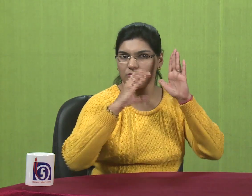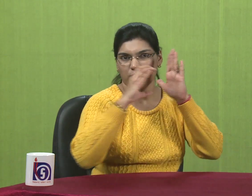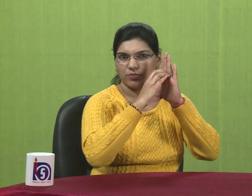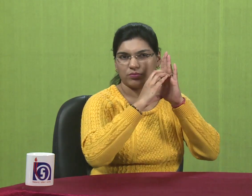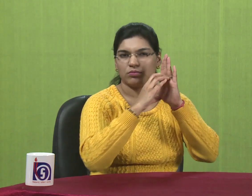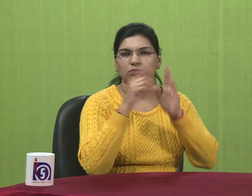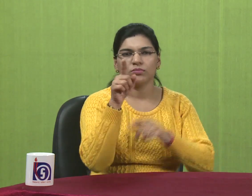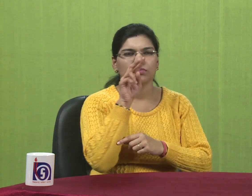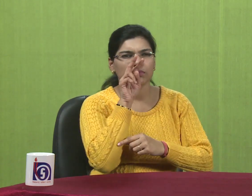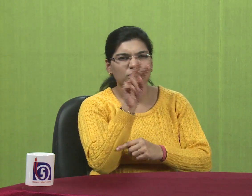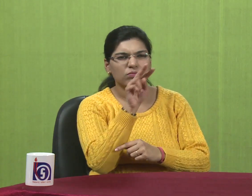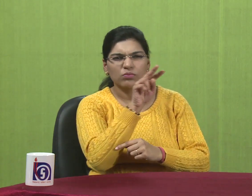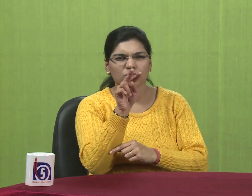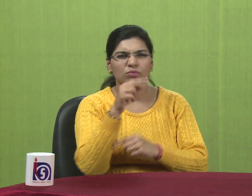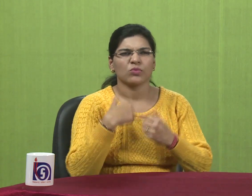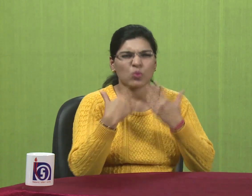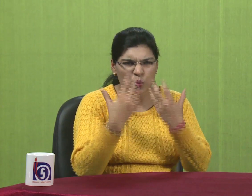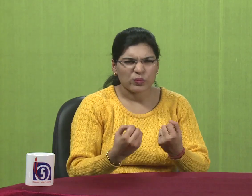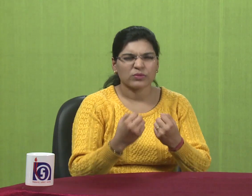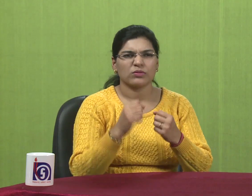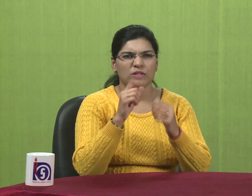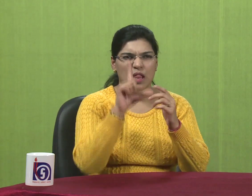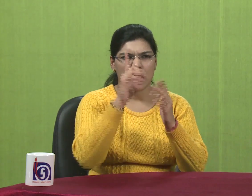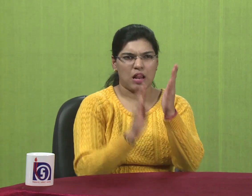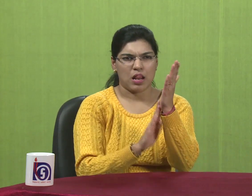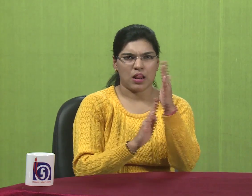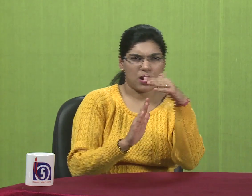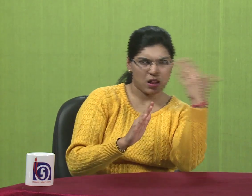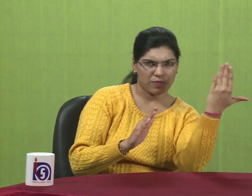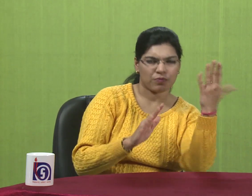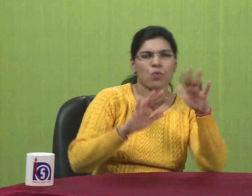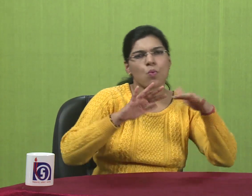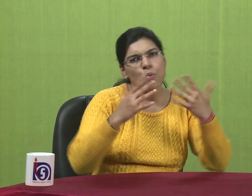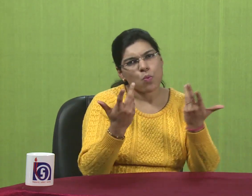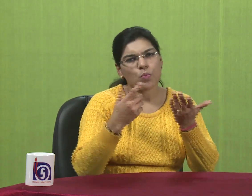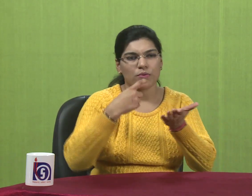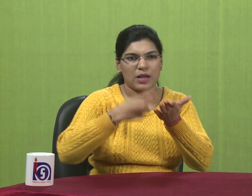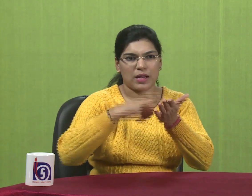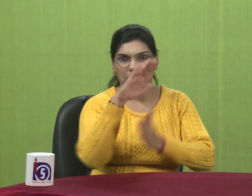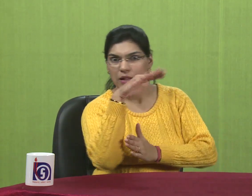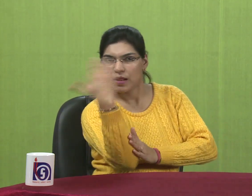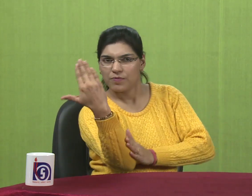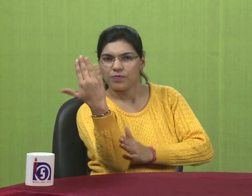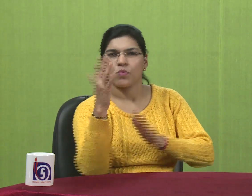In paragraph formats, left align, center align, right align,